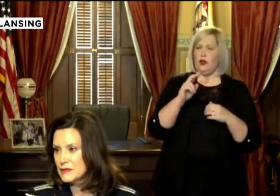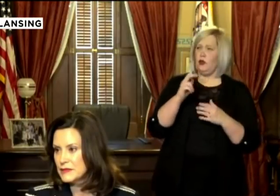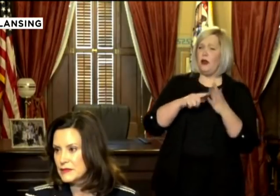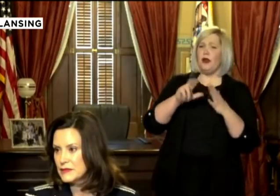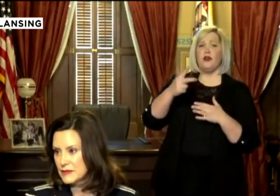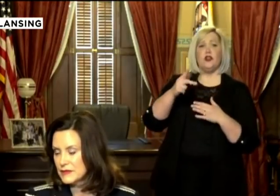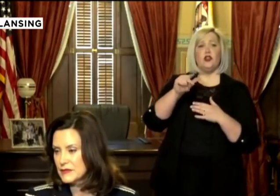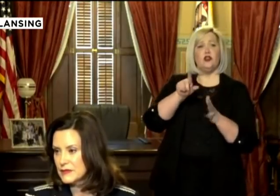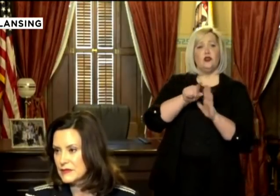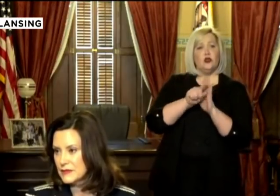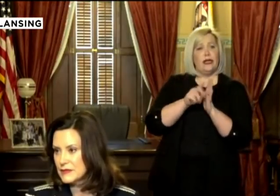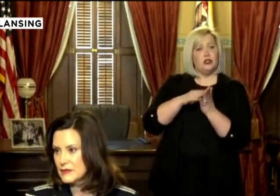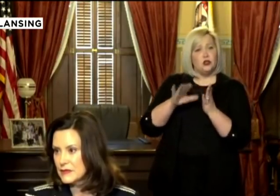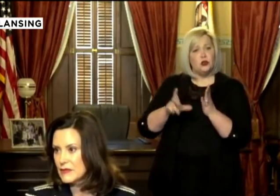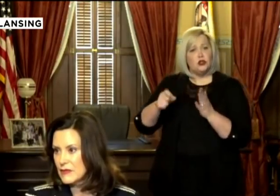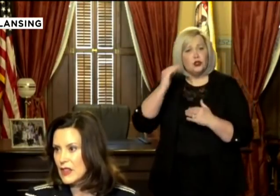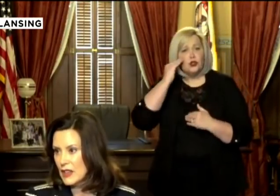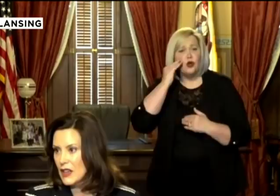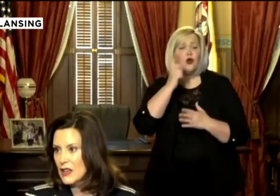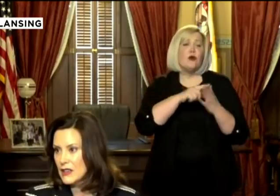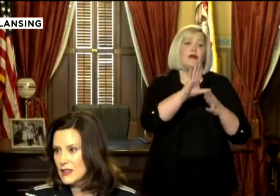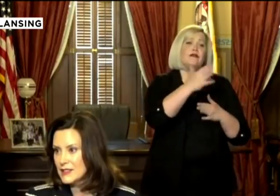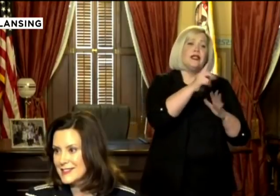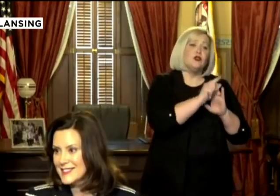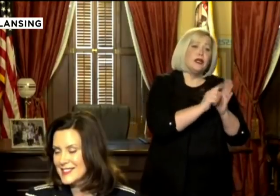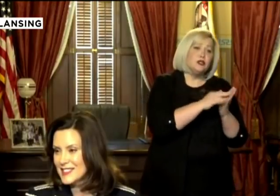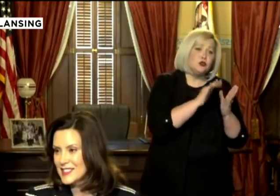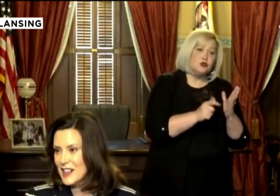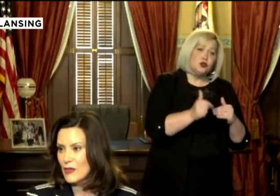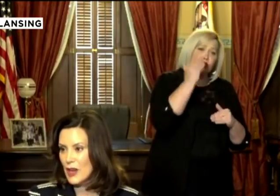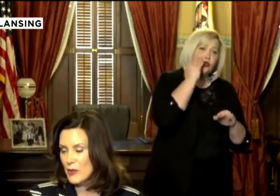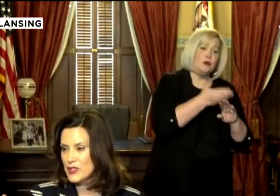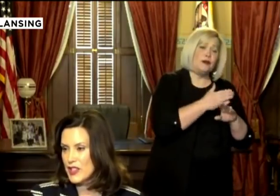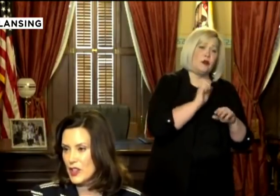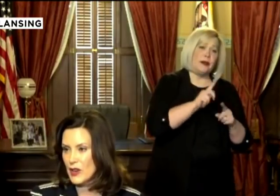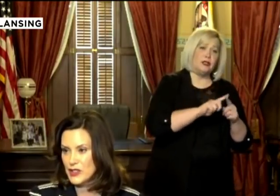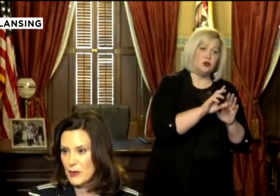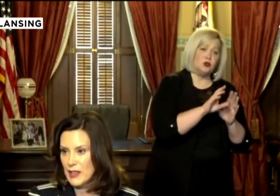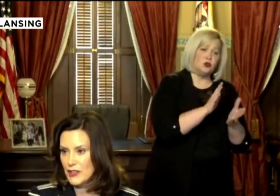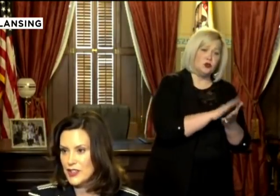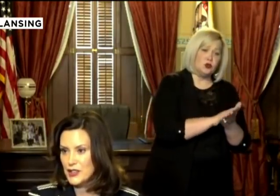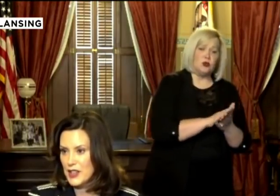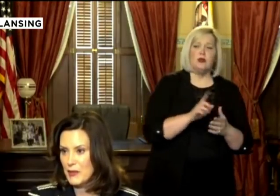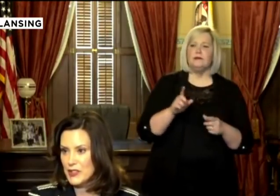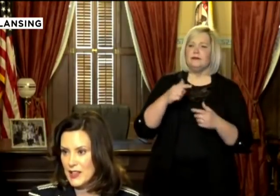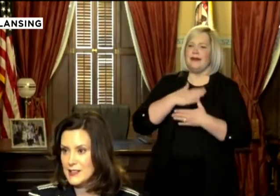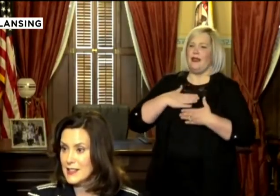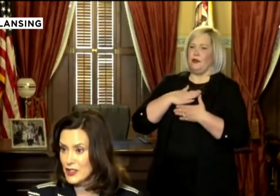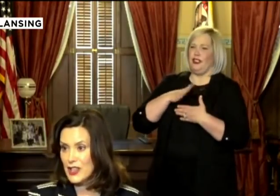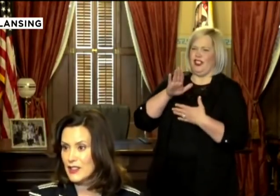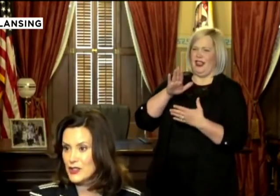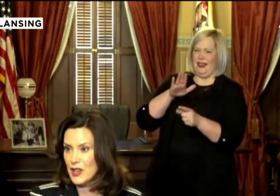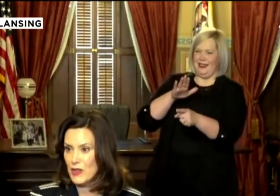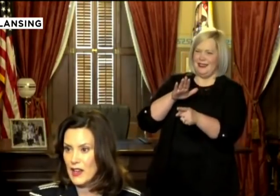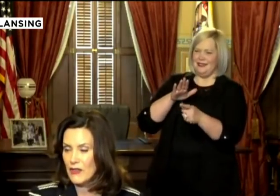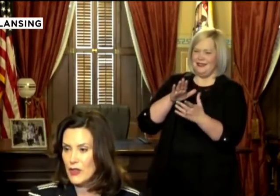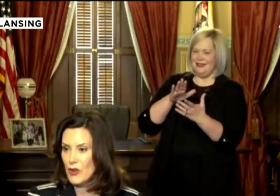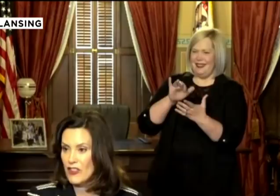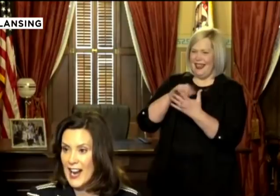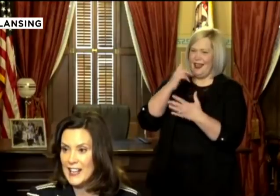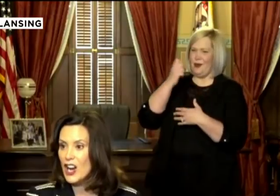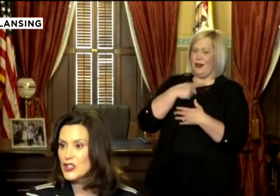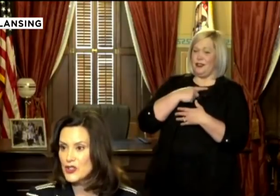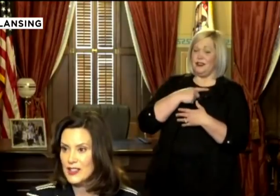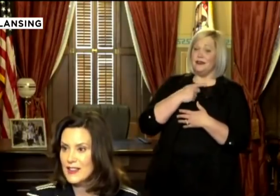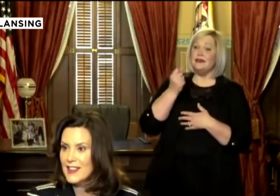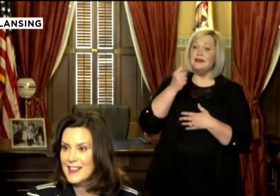graders are supposed to know, what fifth graders are supposed to know whenever we get back? Yeah, well, I appreciate the question. I mean, you're touching on precisely the challenge that we have